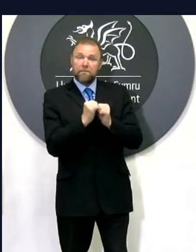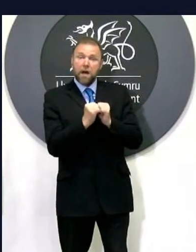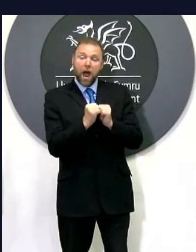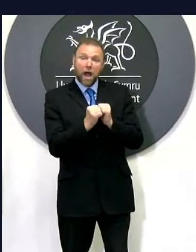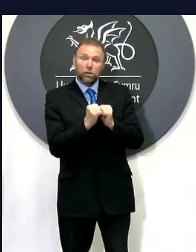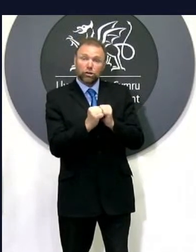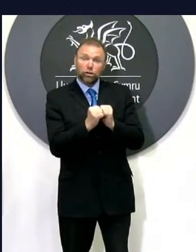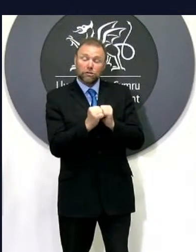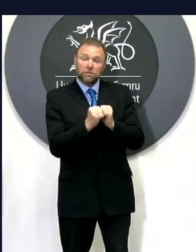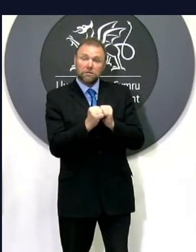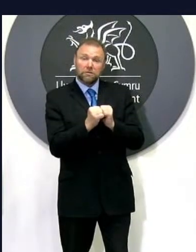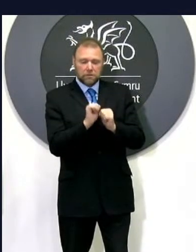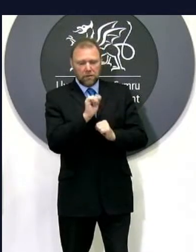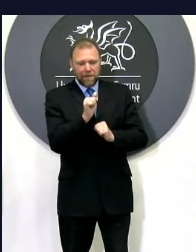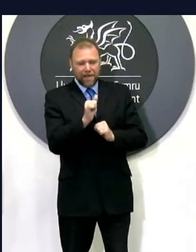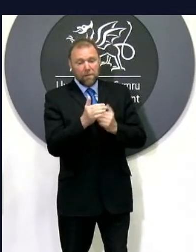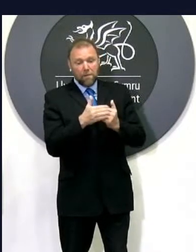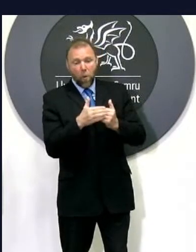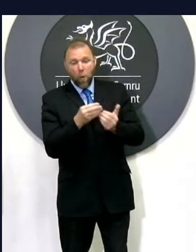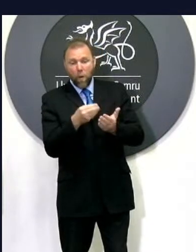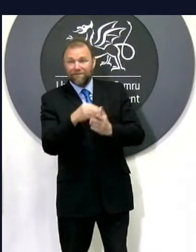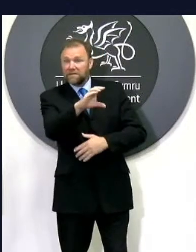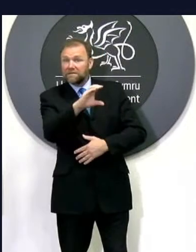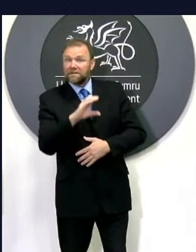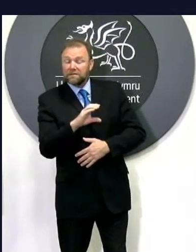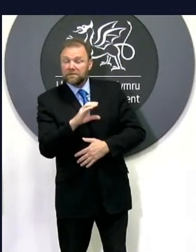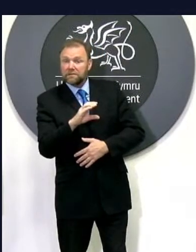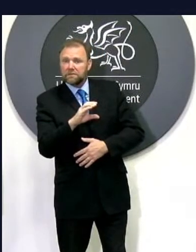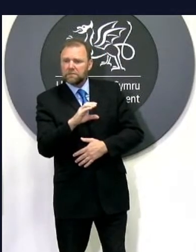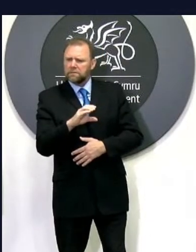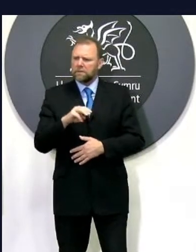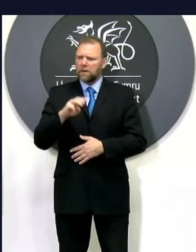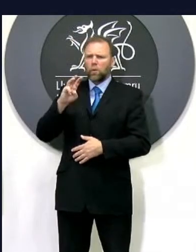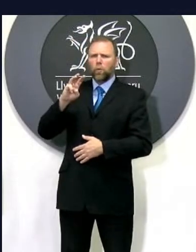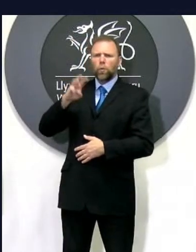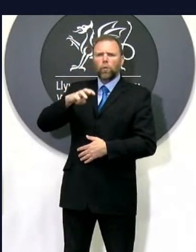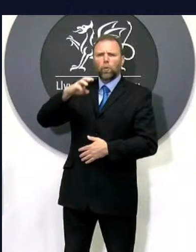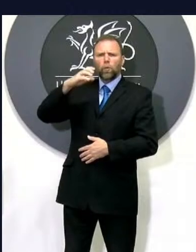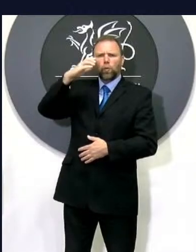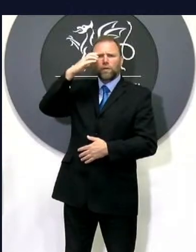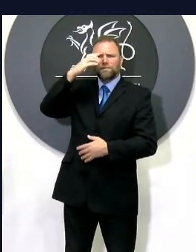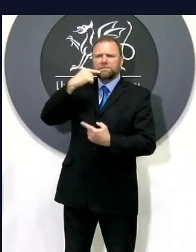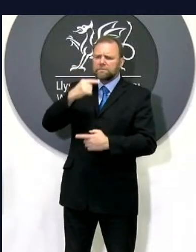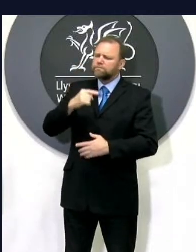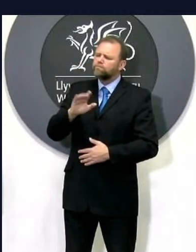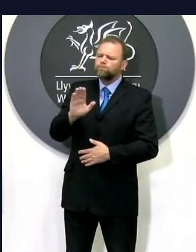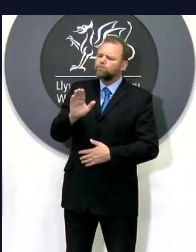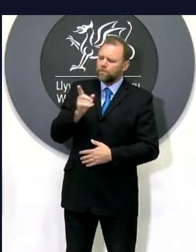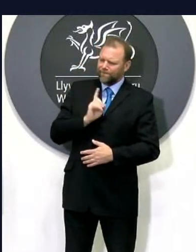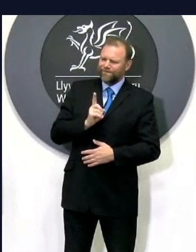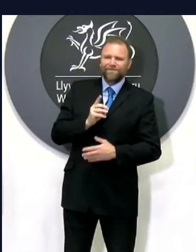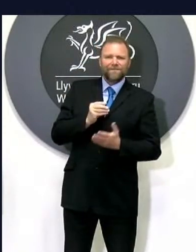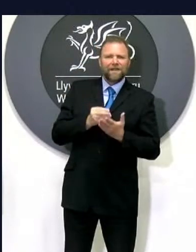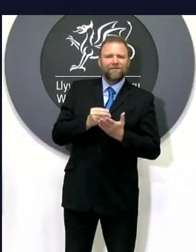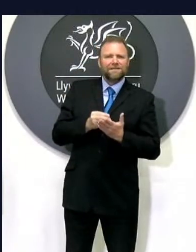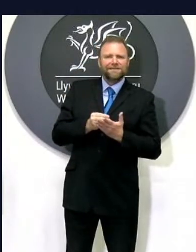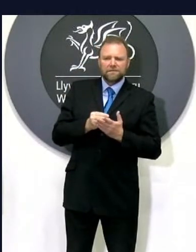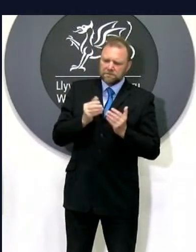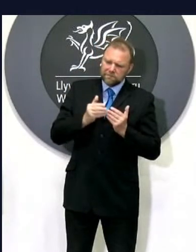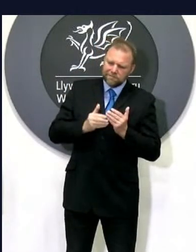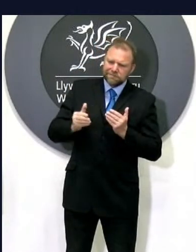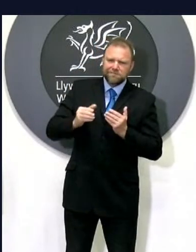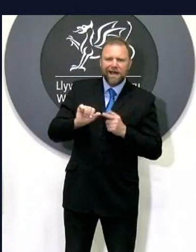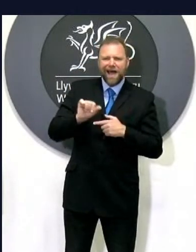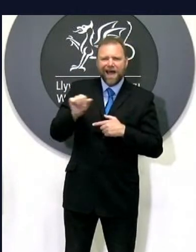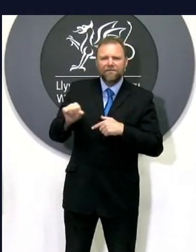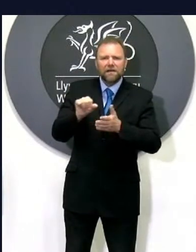and that there would be a further tranche of funding. Welsh Government says now that they expect it to last beyond the election. Do